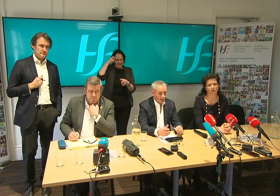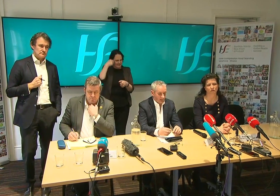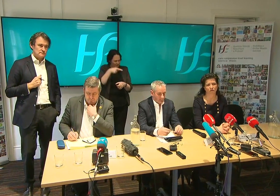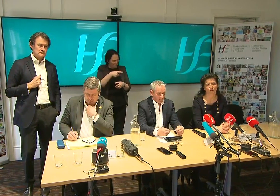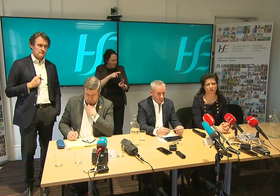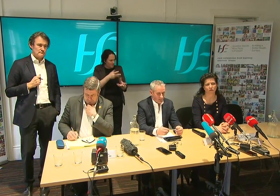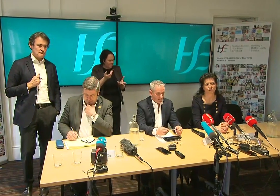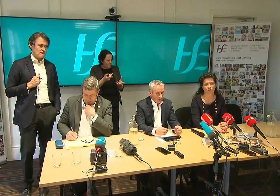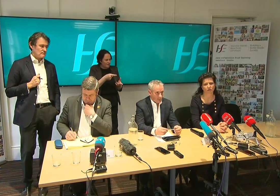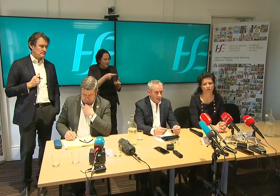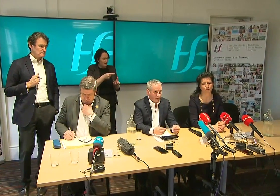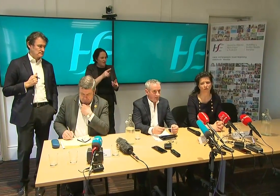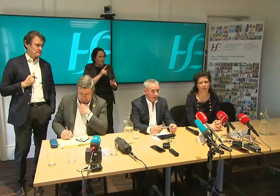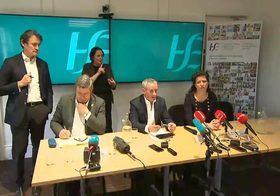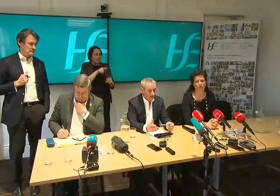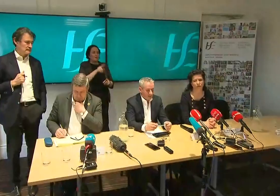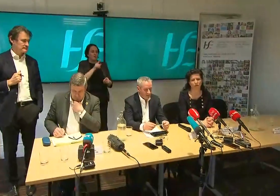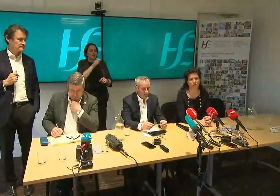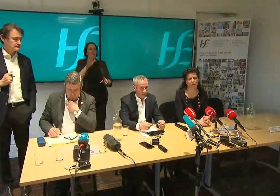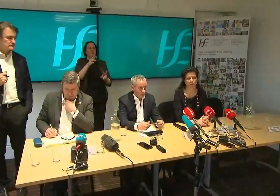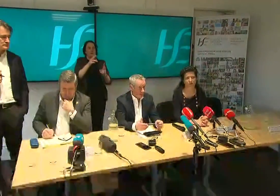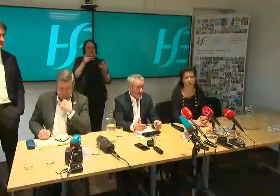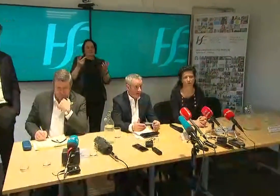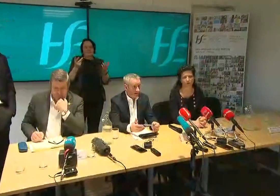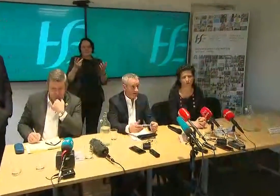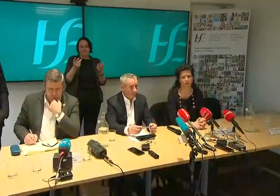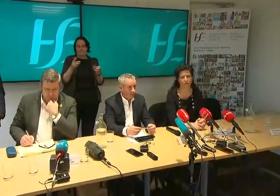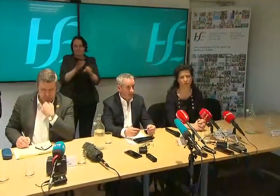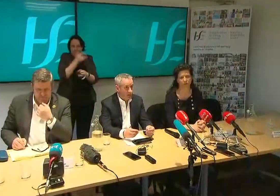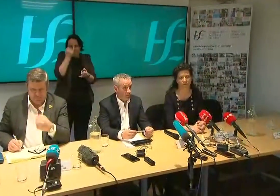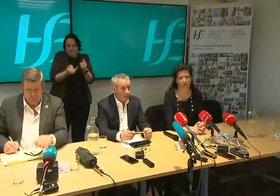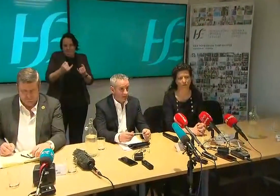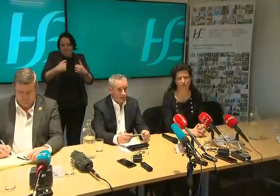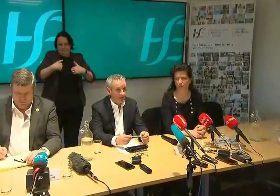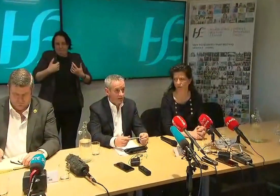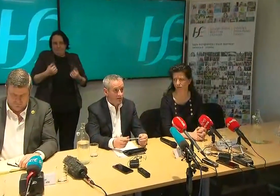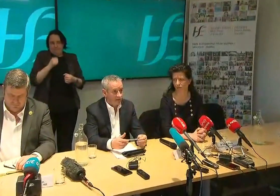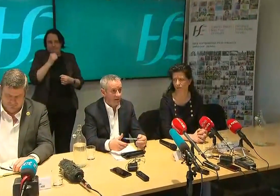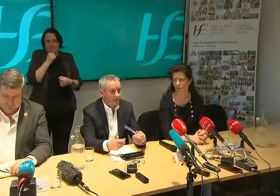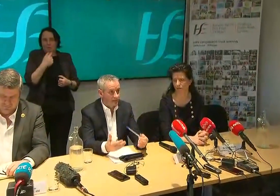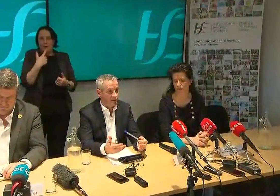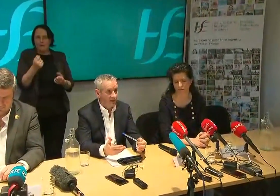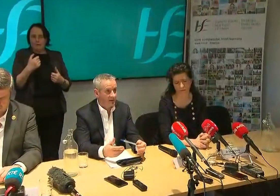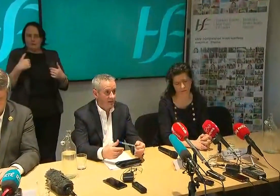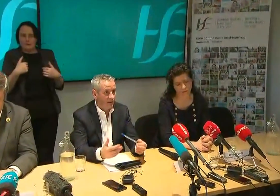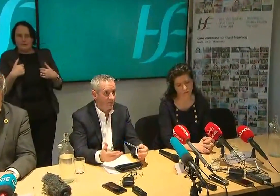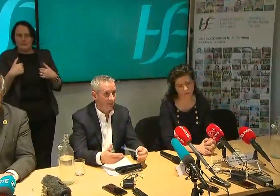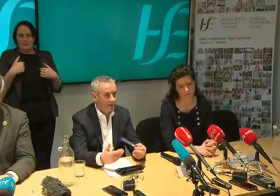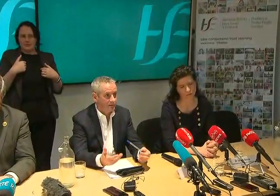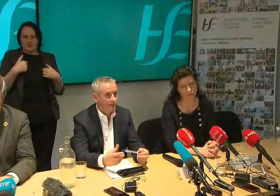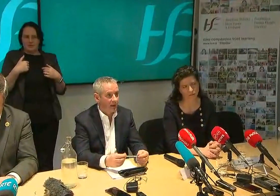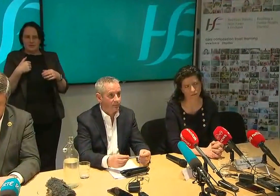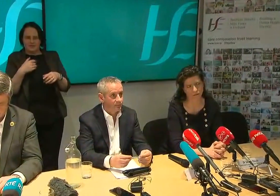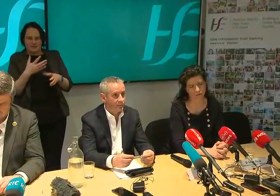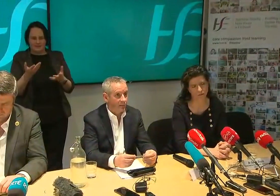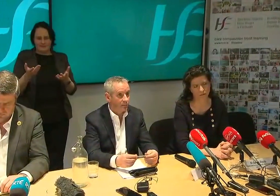about something like testing? Sorry, Stephen. I don't have the full details of it, but you know, it would be a kind of cause of concern if we start to get into that phase